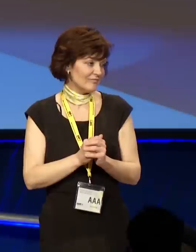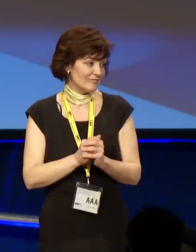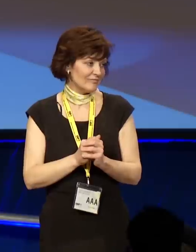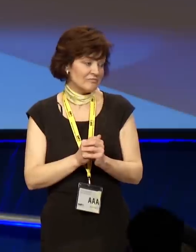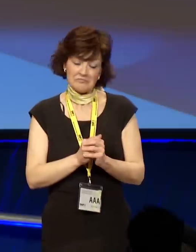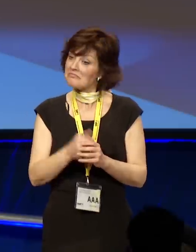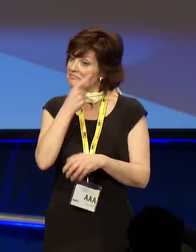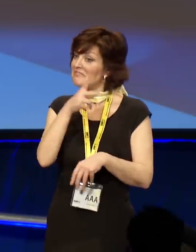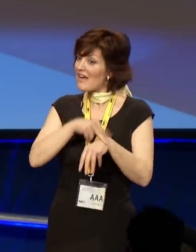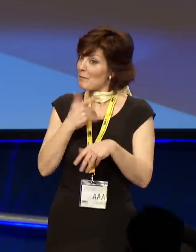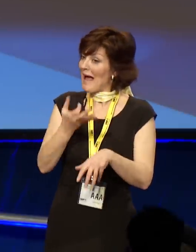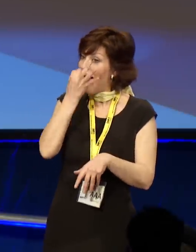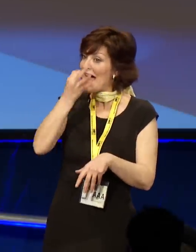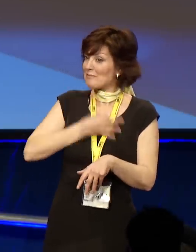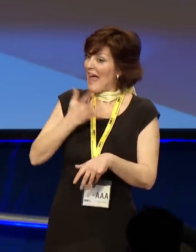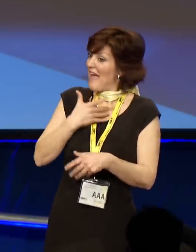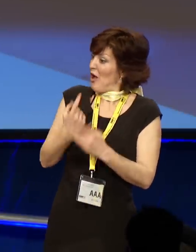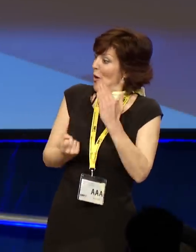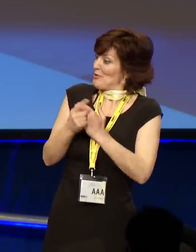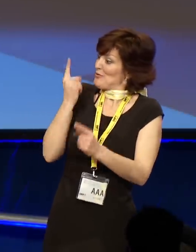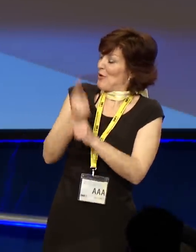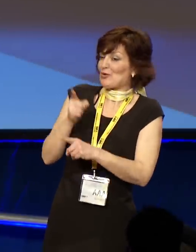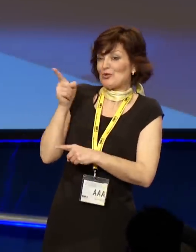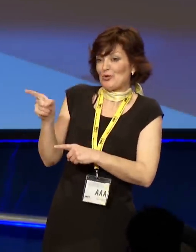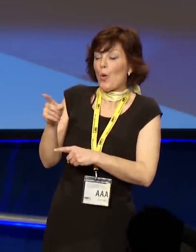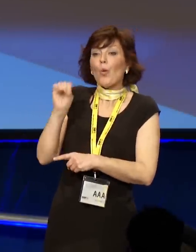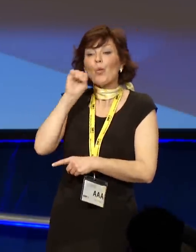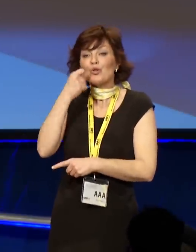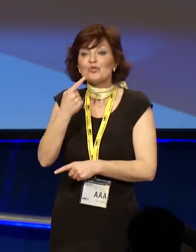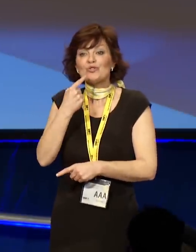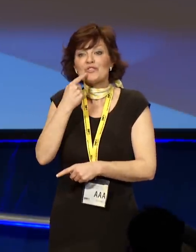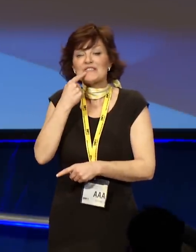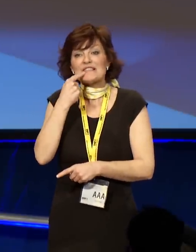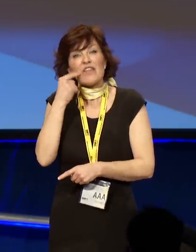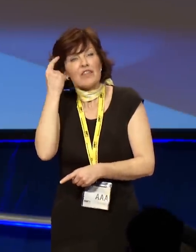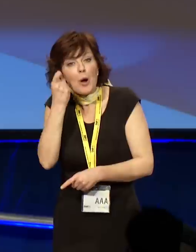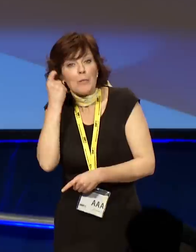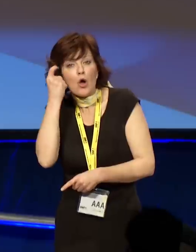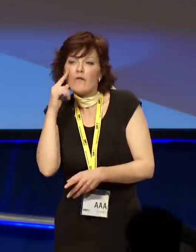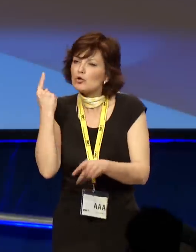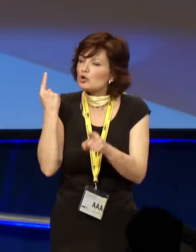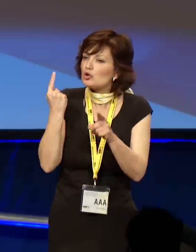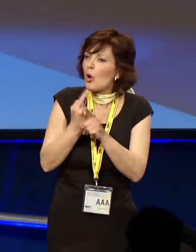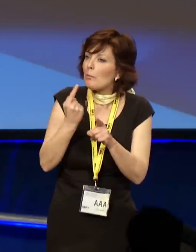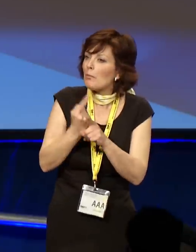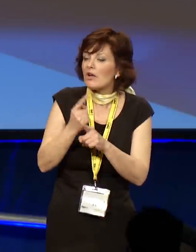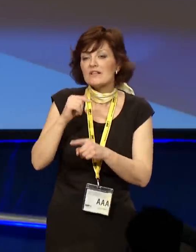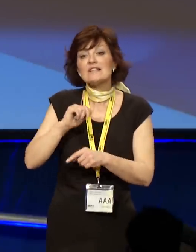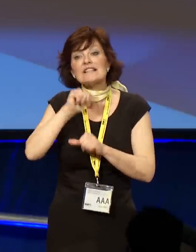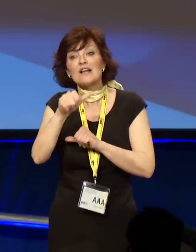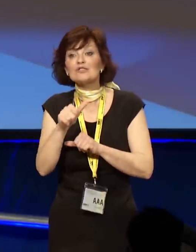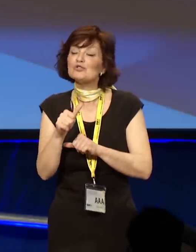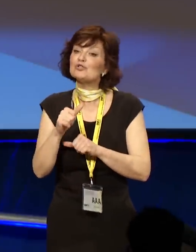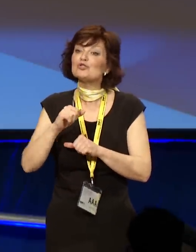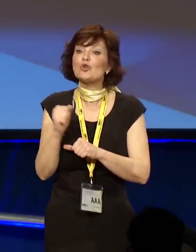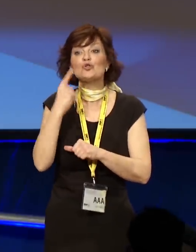And he actually asked me if I got a chance to speak to you, would you actually think about talking at the Scottish